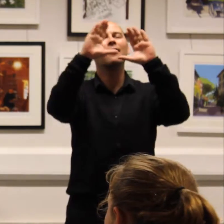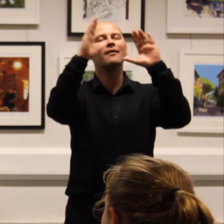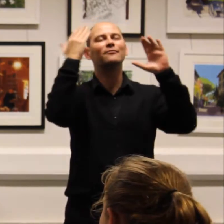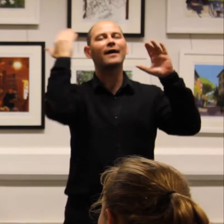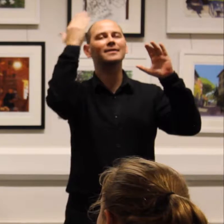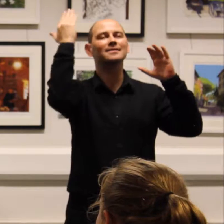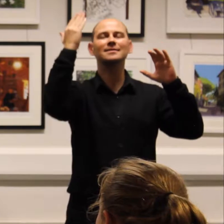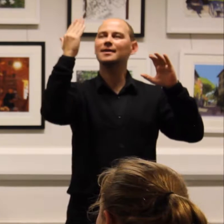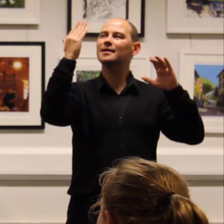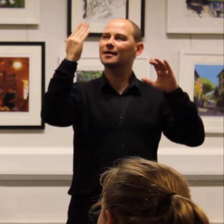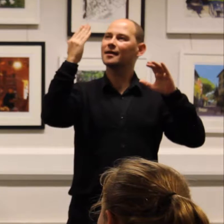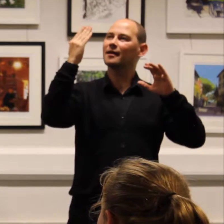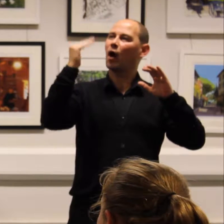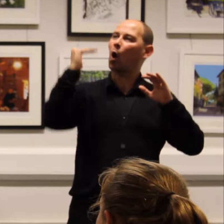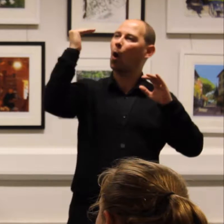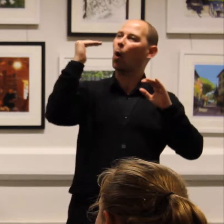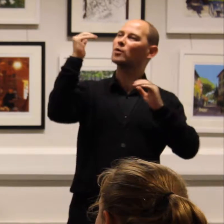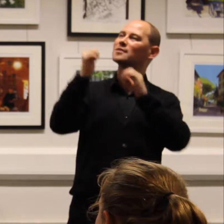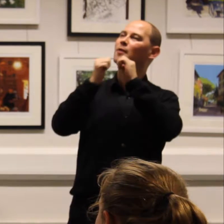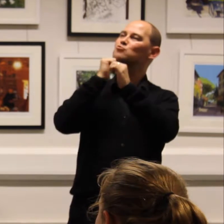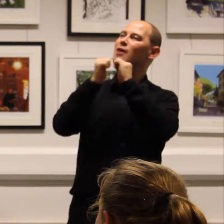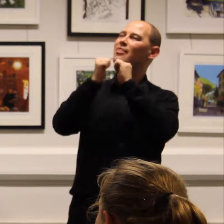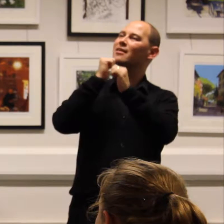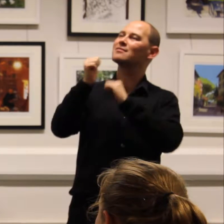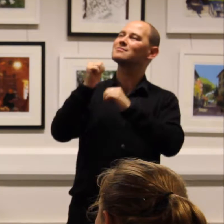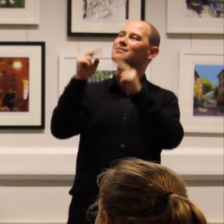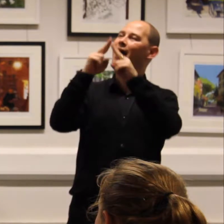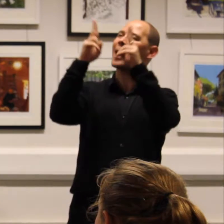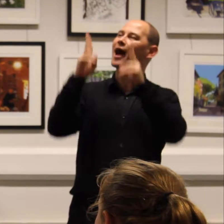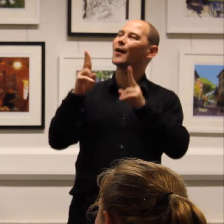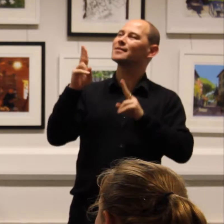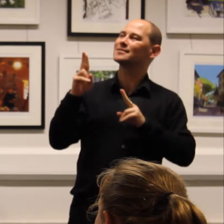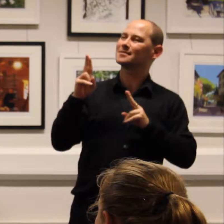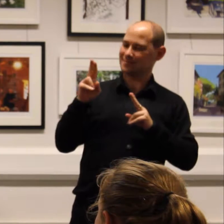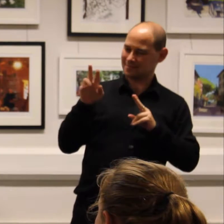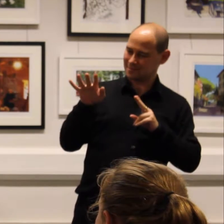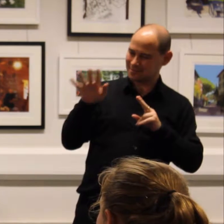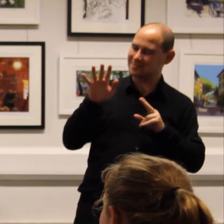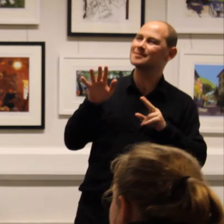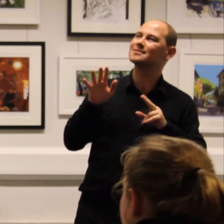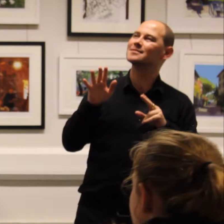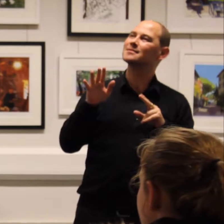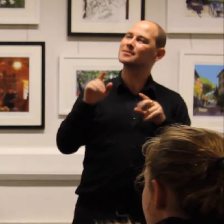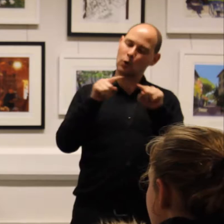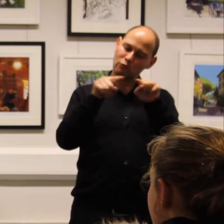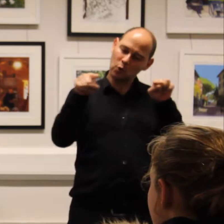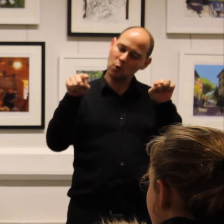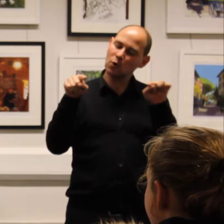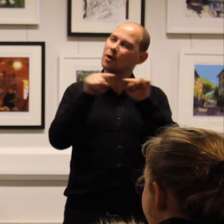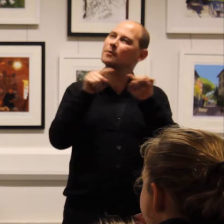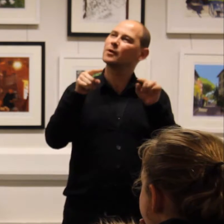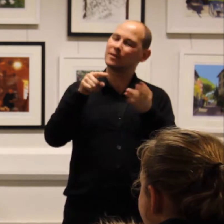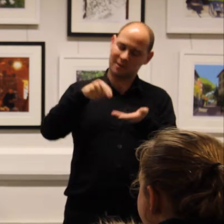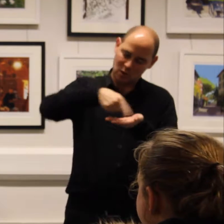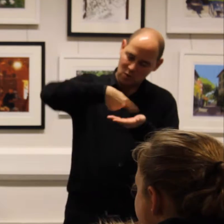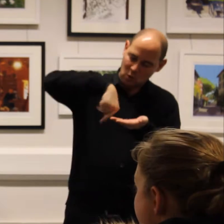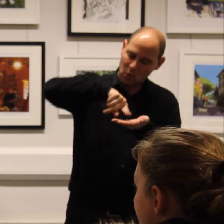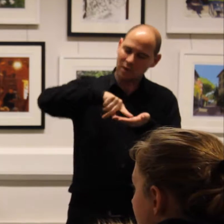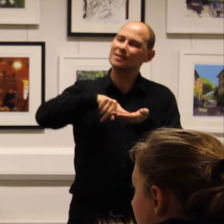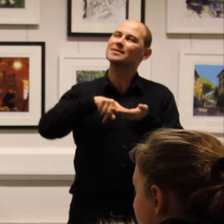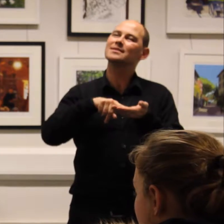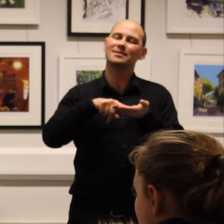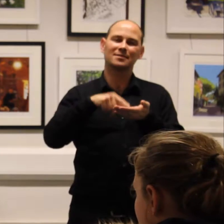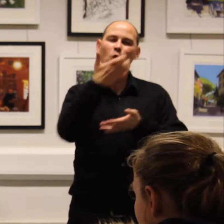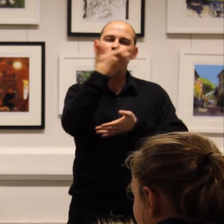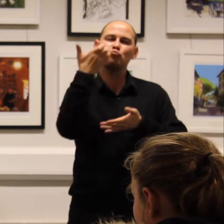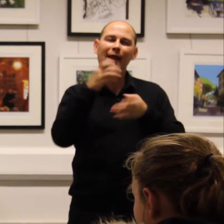brother's house, and there he will find a sitting room with saucers and radiators and